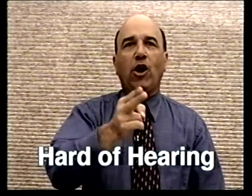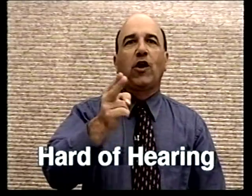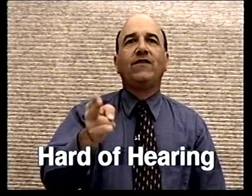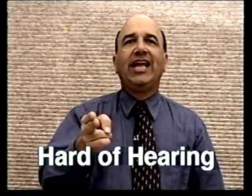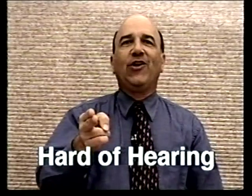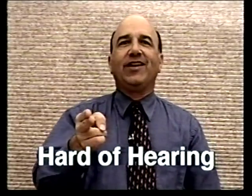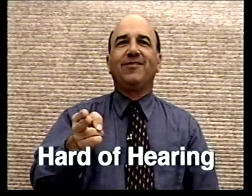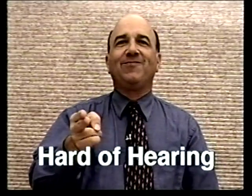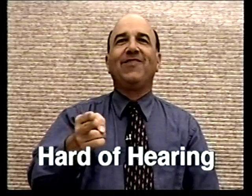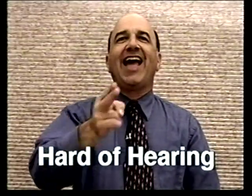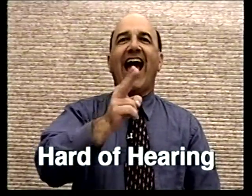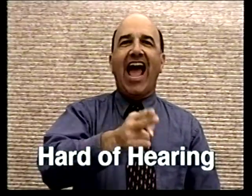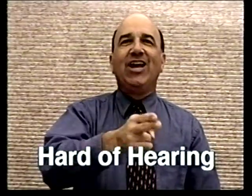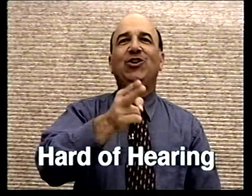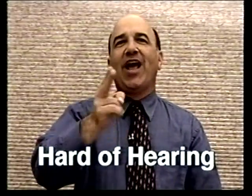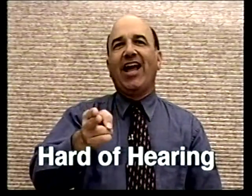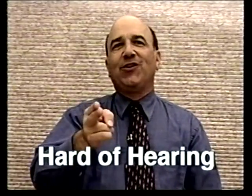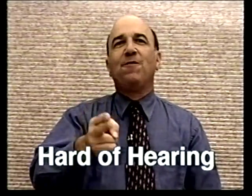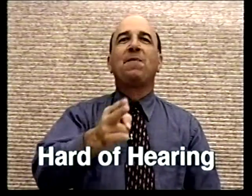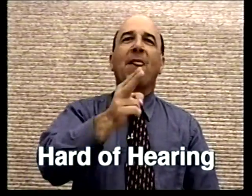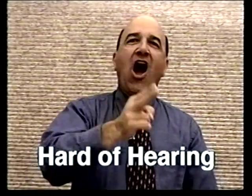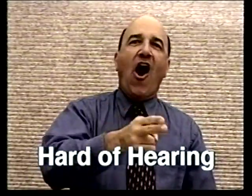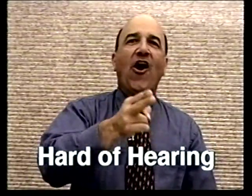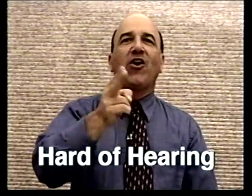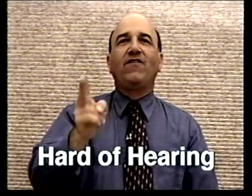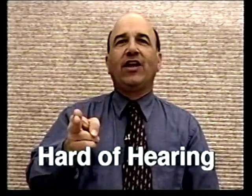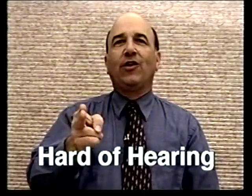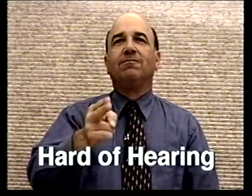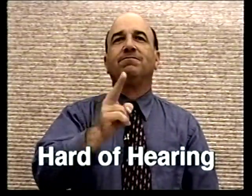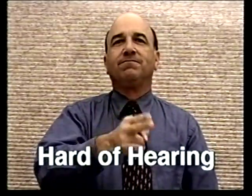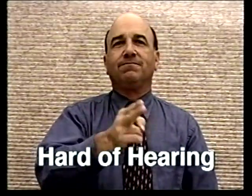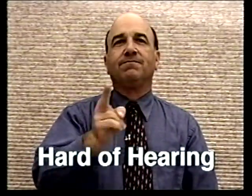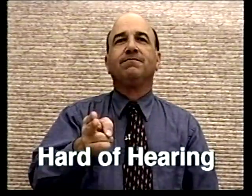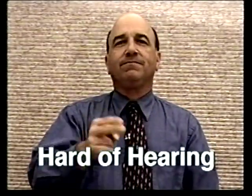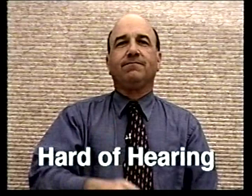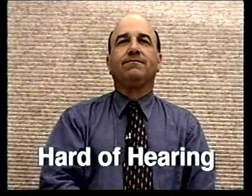Hard of hearing. H, hard of hearing.